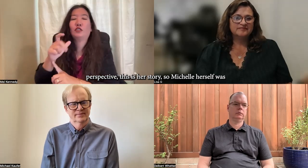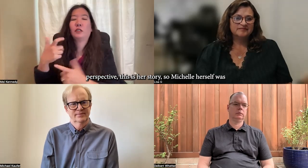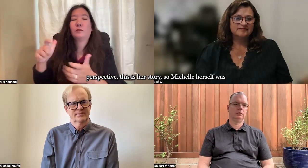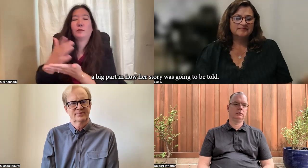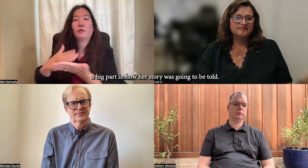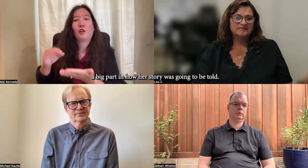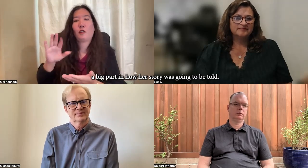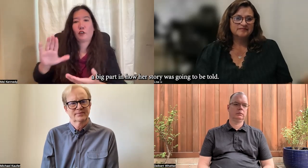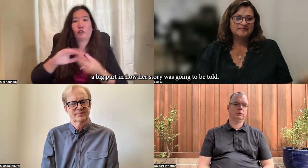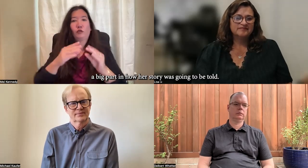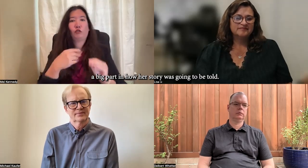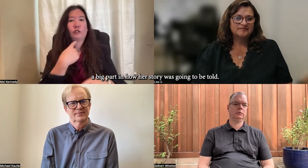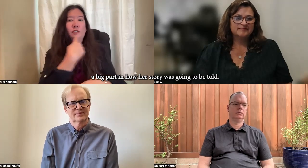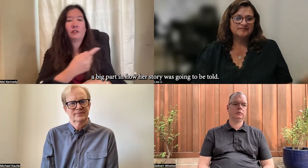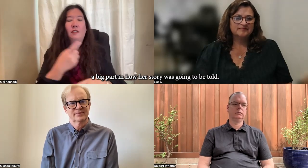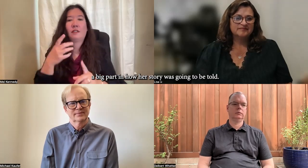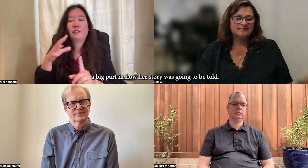Michelle herself was a big part in how her story was